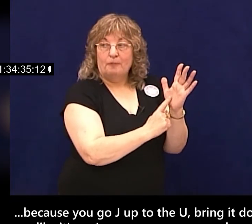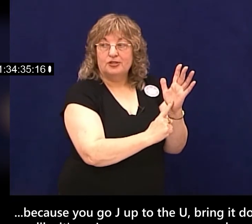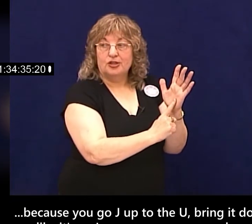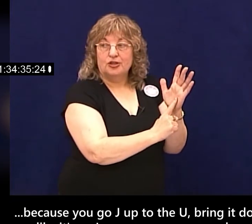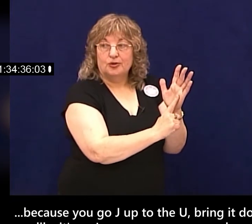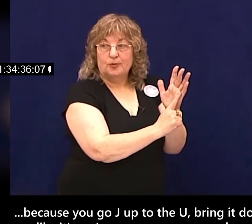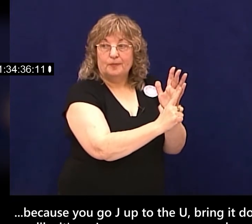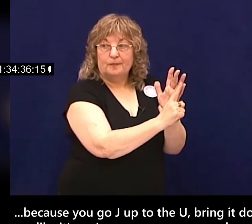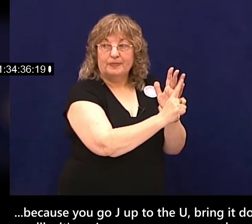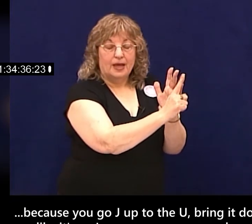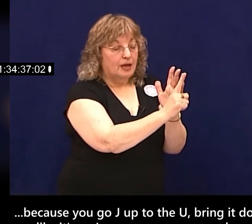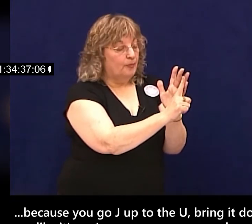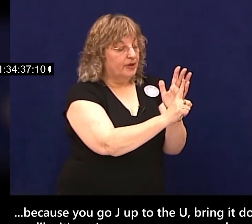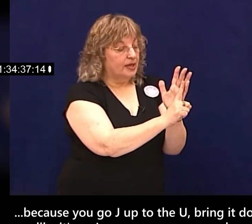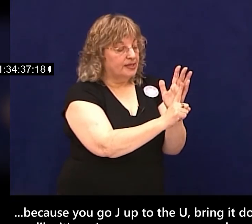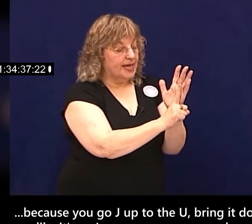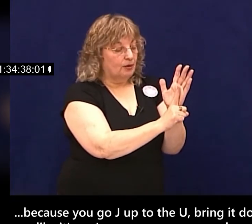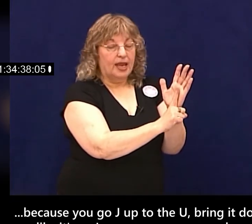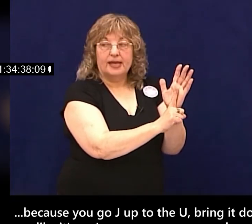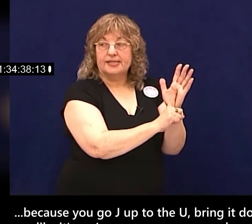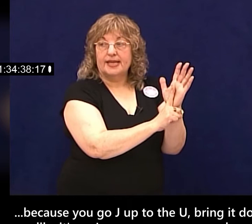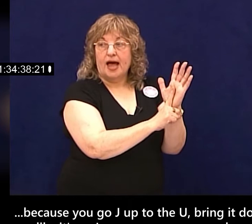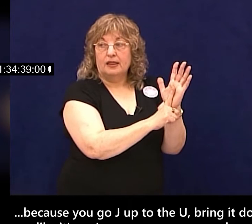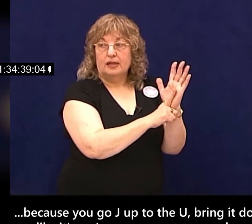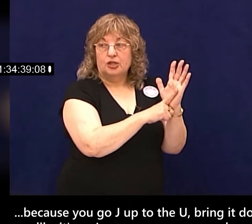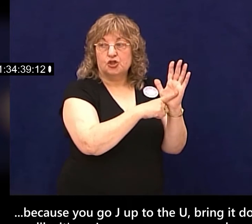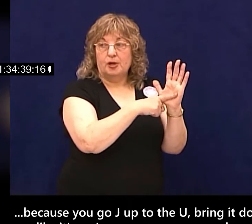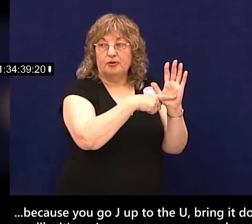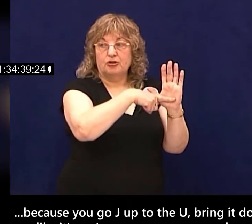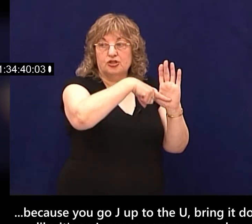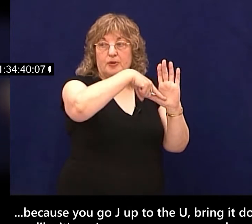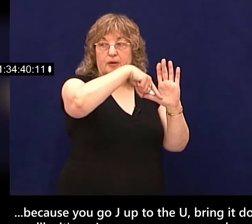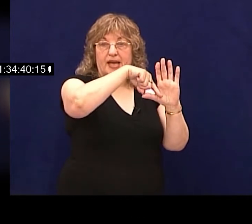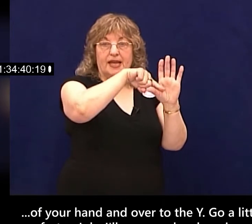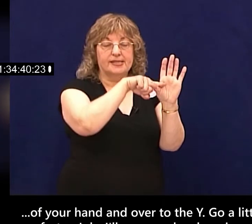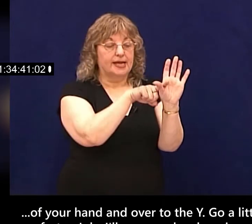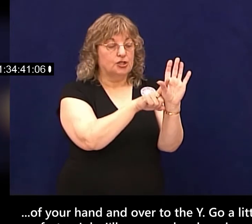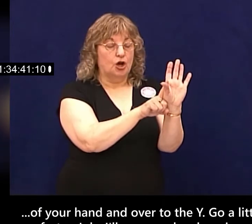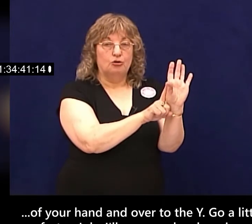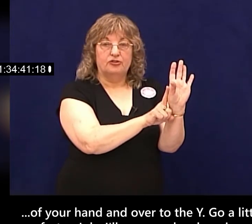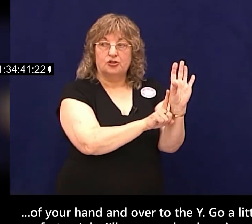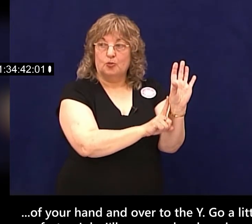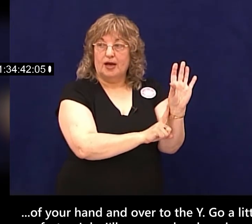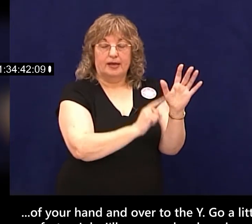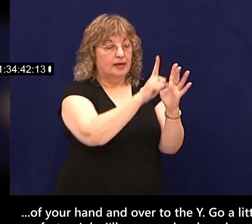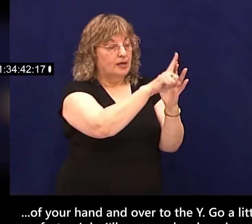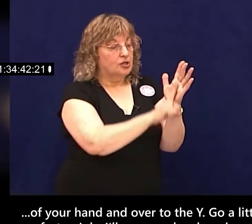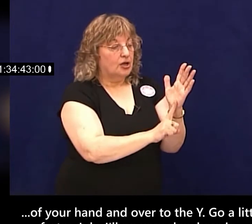to the U, bring it down like it's an L, sweep across your palm of your hand and over to the Y. Go a